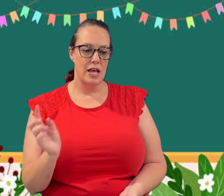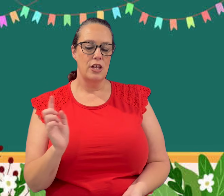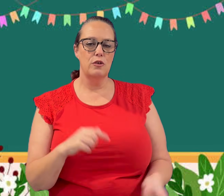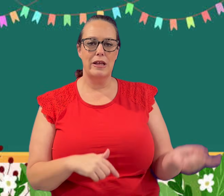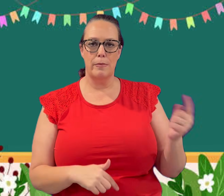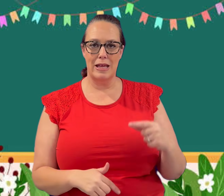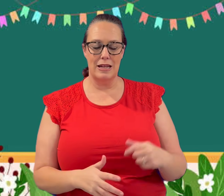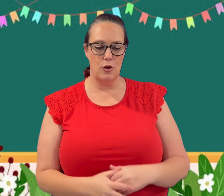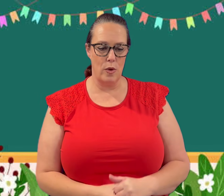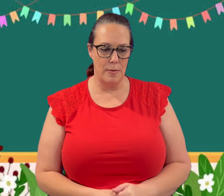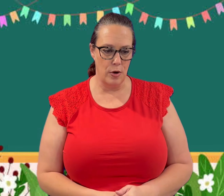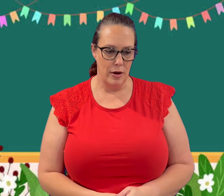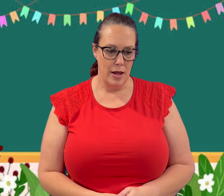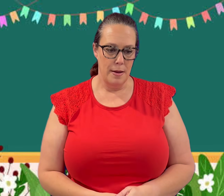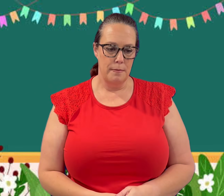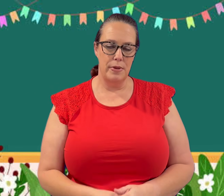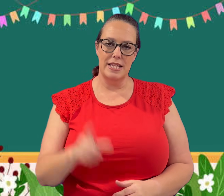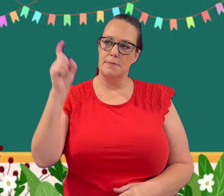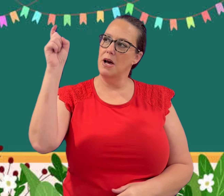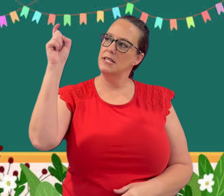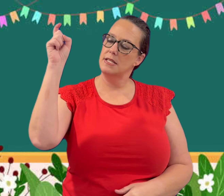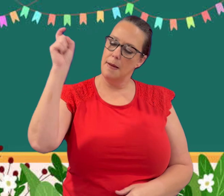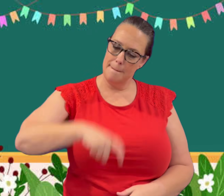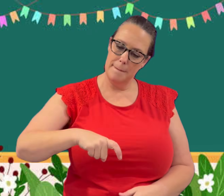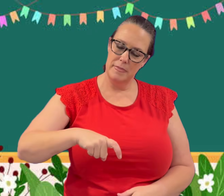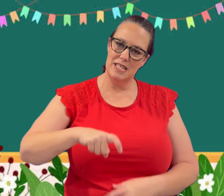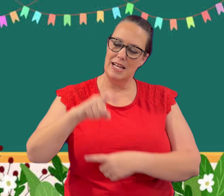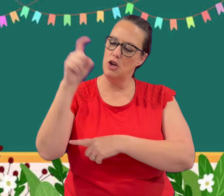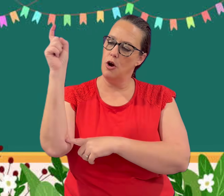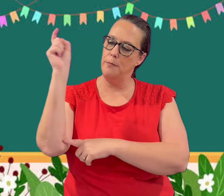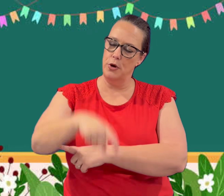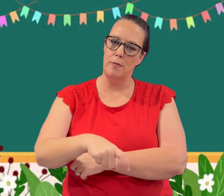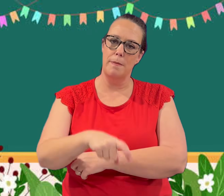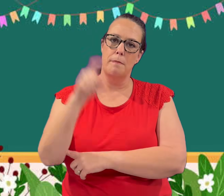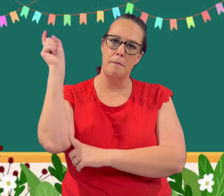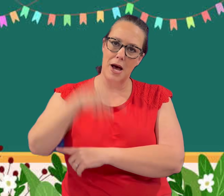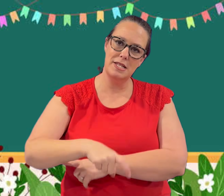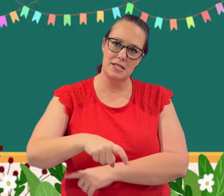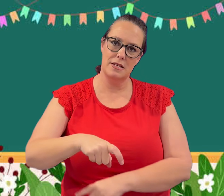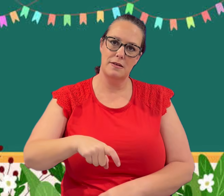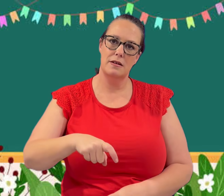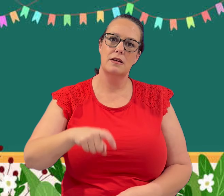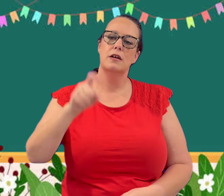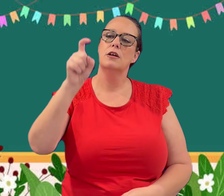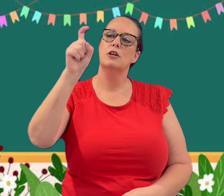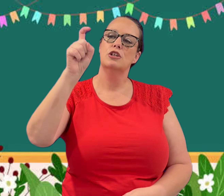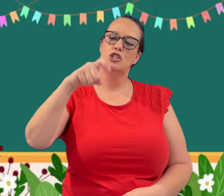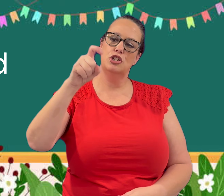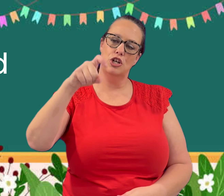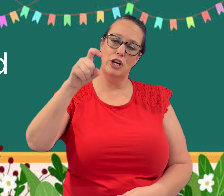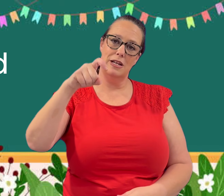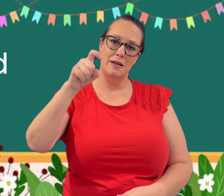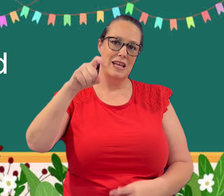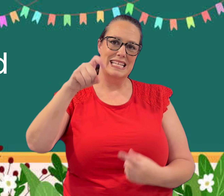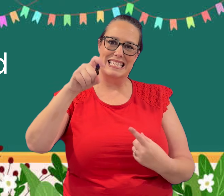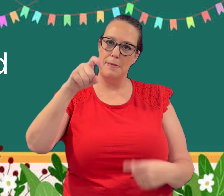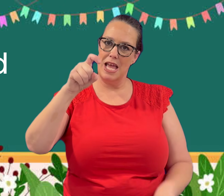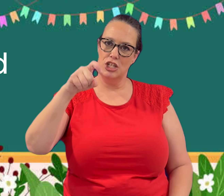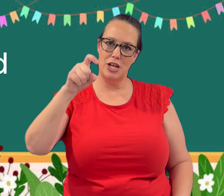You'll hear them again in the grammar. But it's must. It's a nice hard boom. Must, should, same hand shape. It's